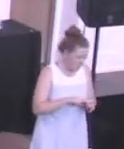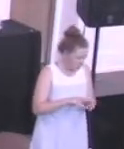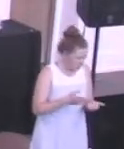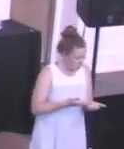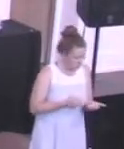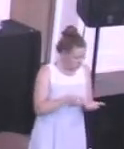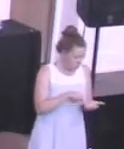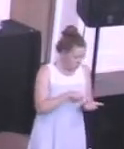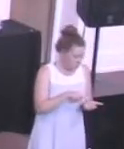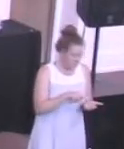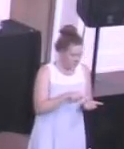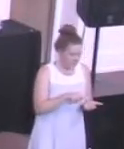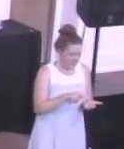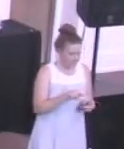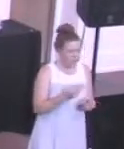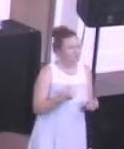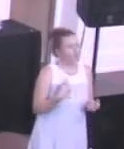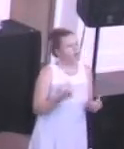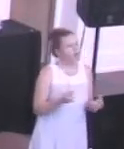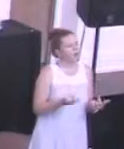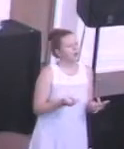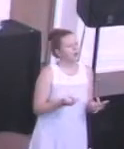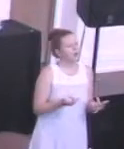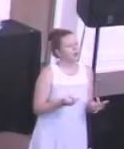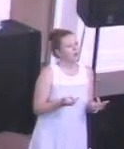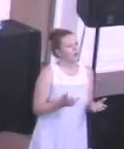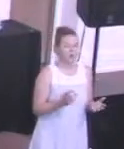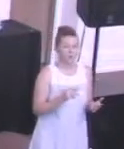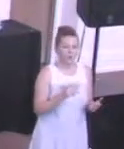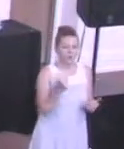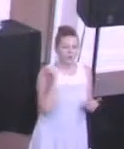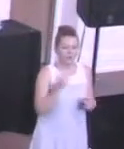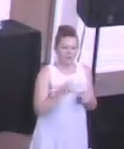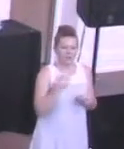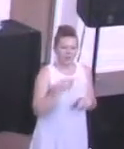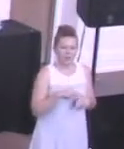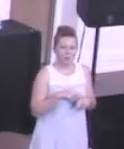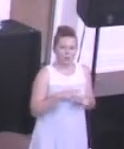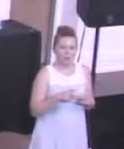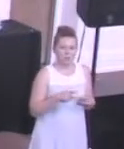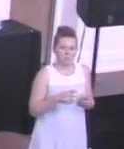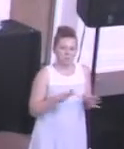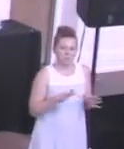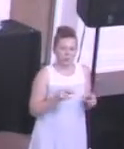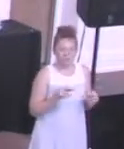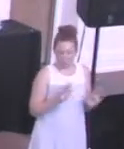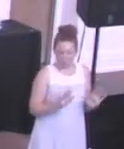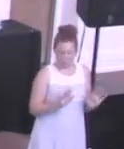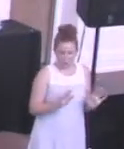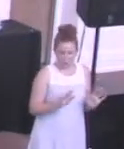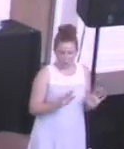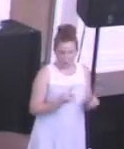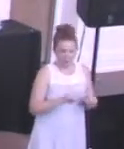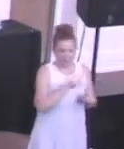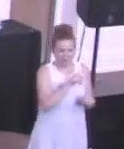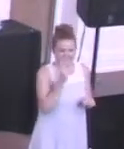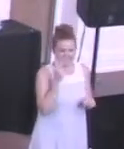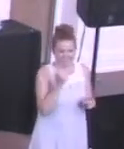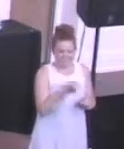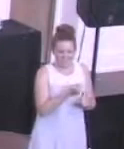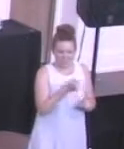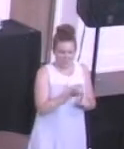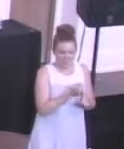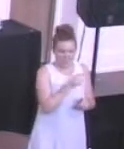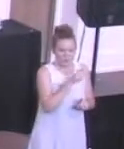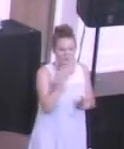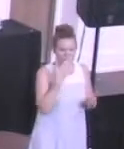Pastor. Good sermon. All right, now what was I doing? I was going back to just how I was. You know you can deceive yourselves, can't you? Y'all